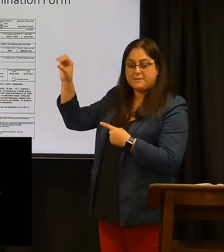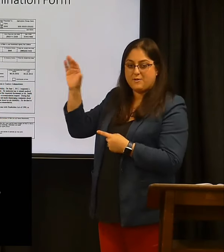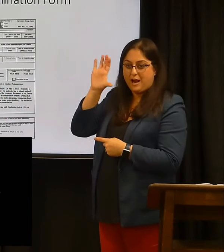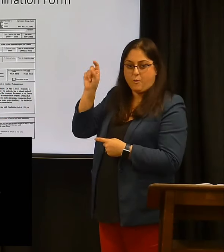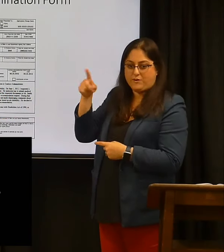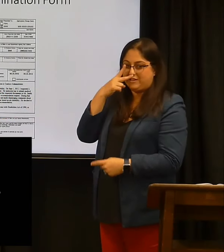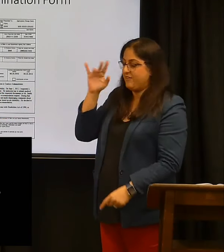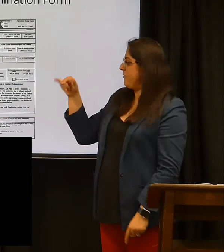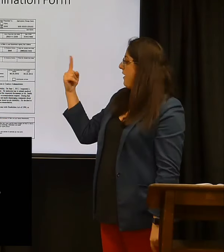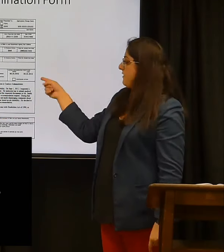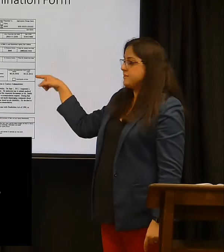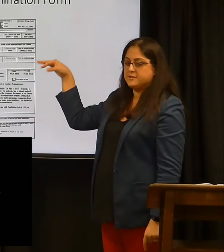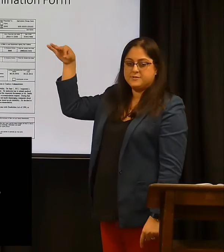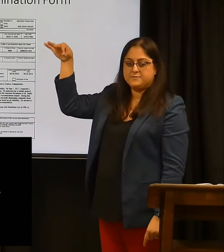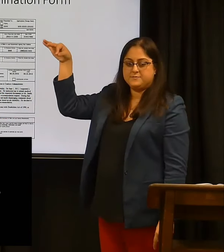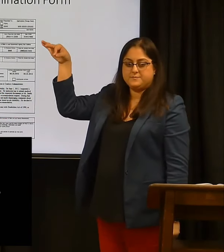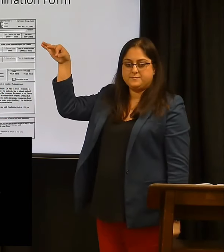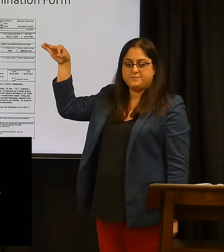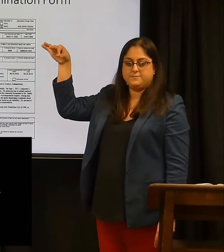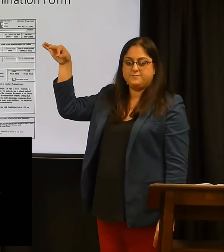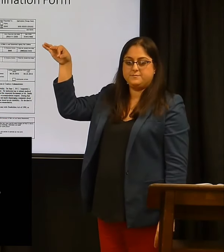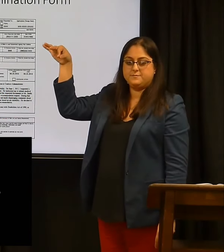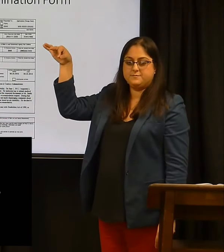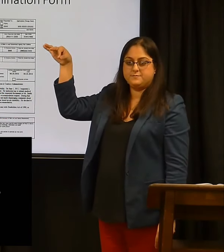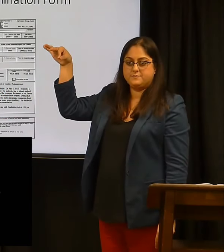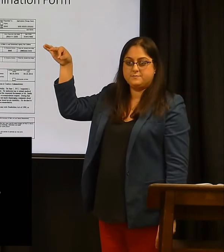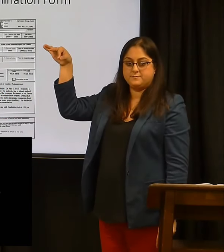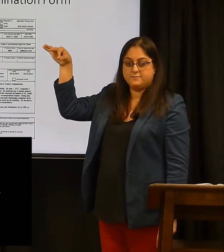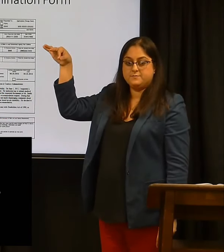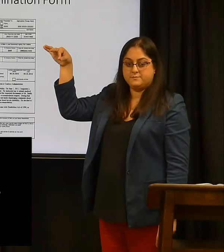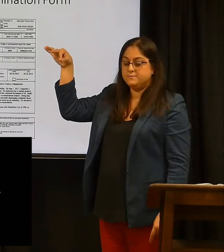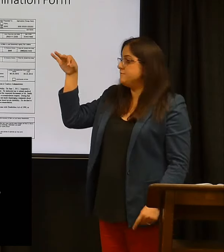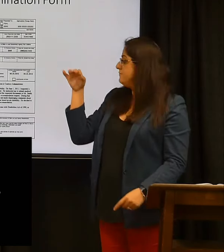We send this to the company. So this is the only form that they actually see.